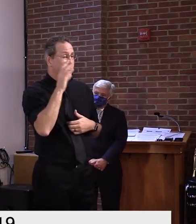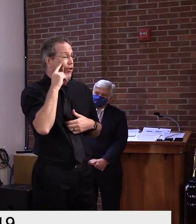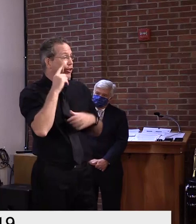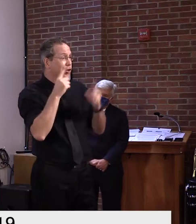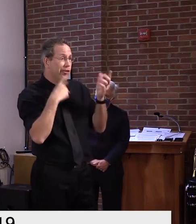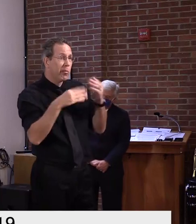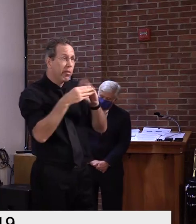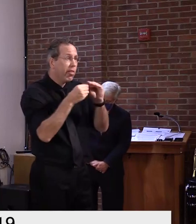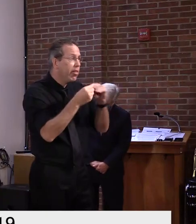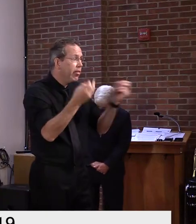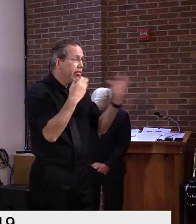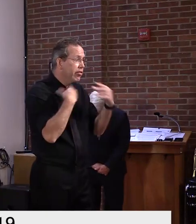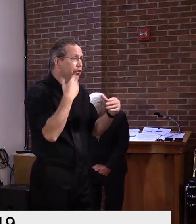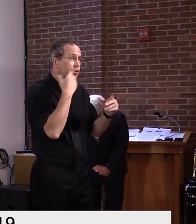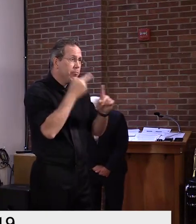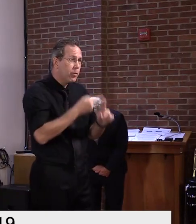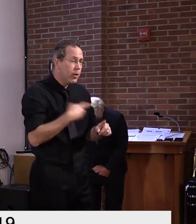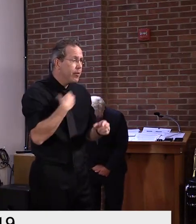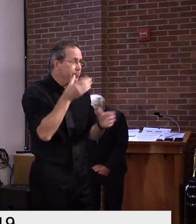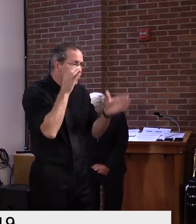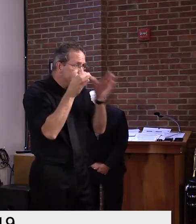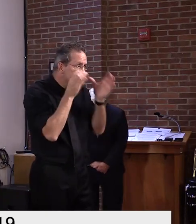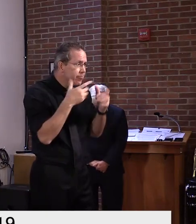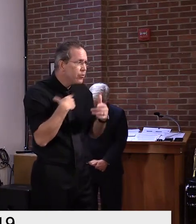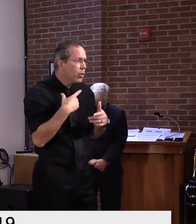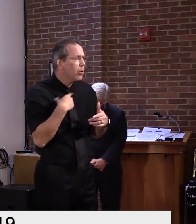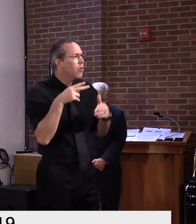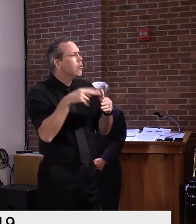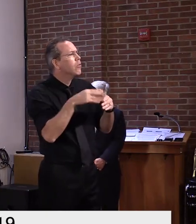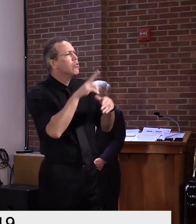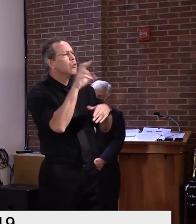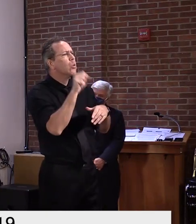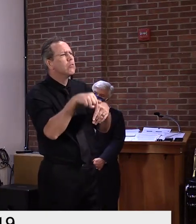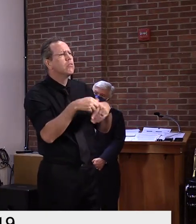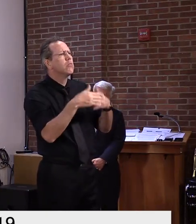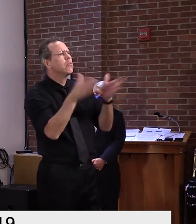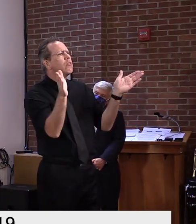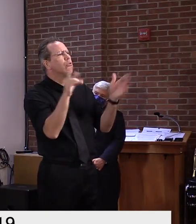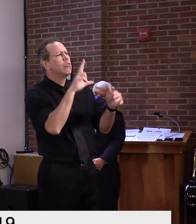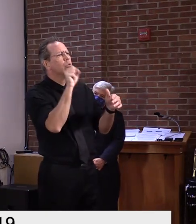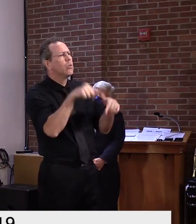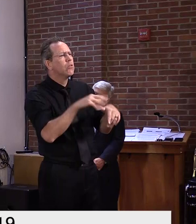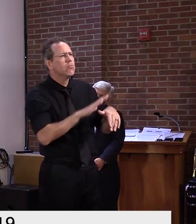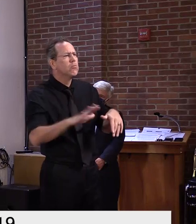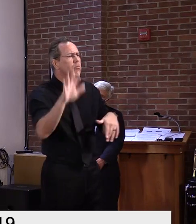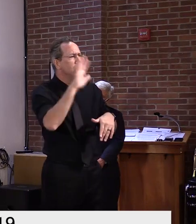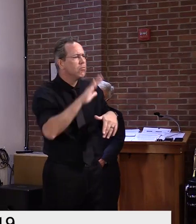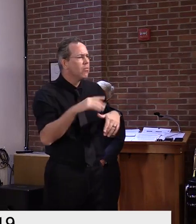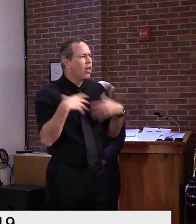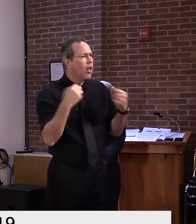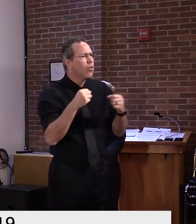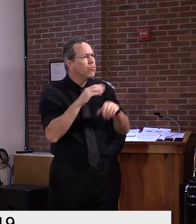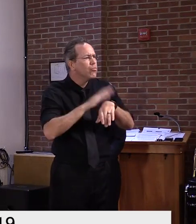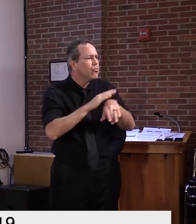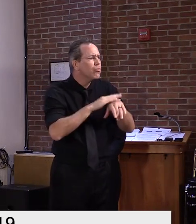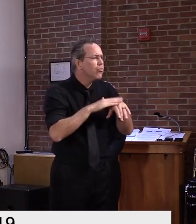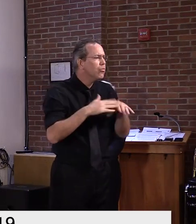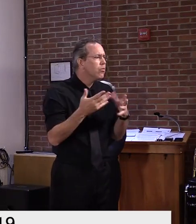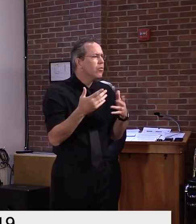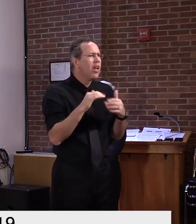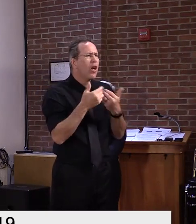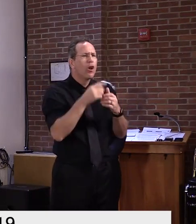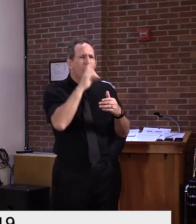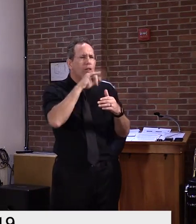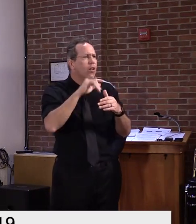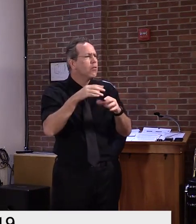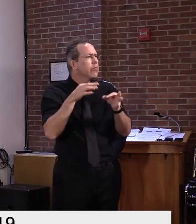outcomes in the United States, look at the health care expenditures in the United States, and compare both